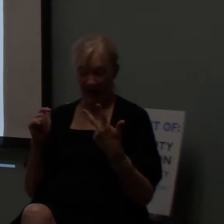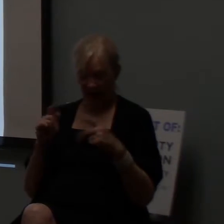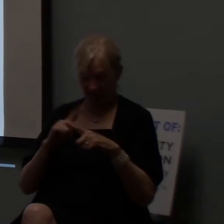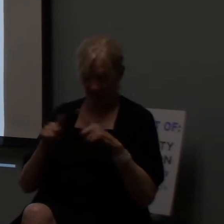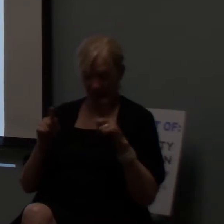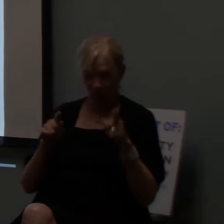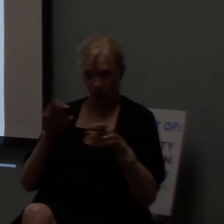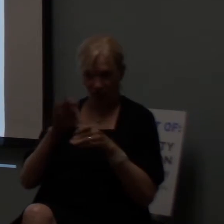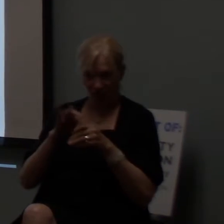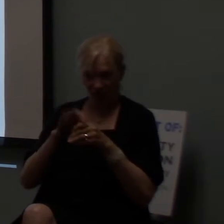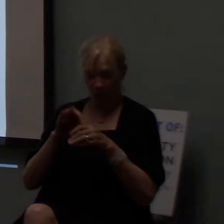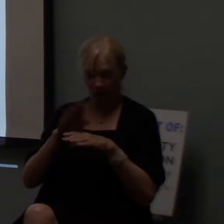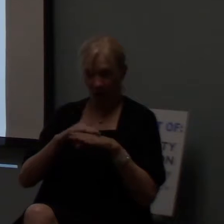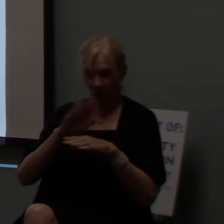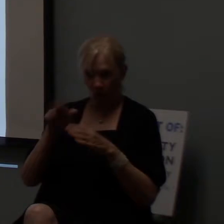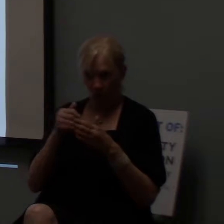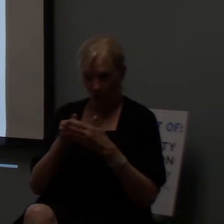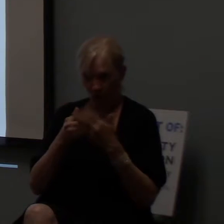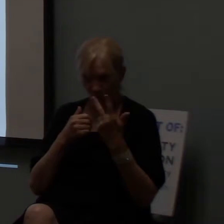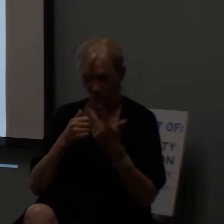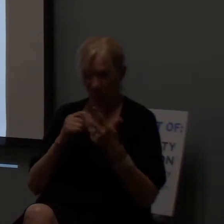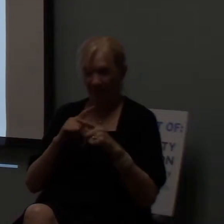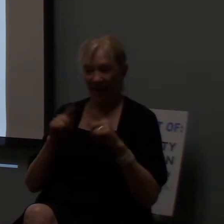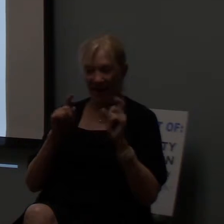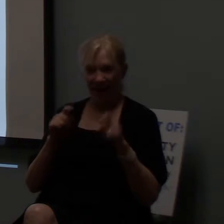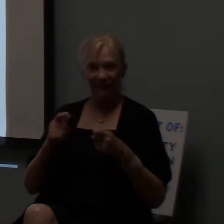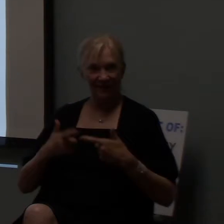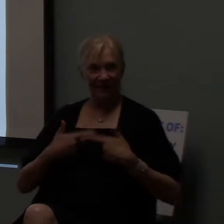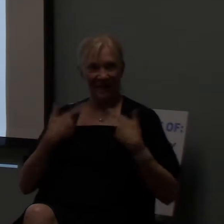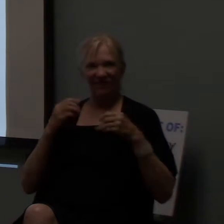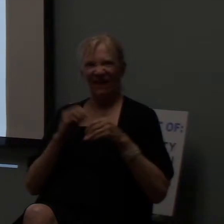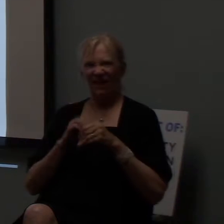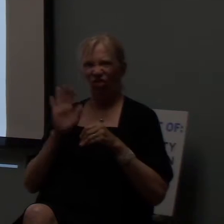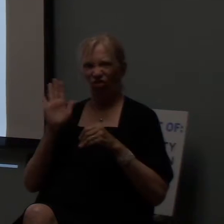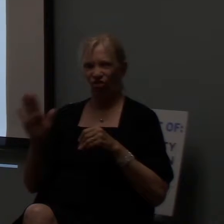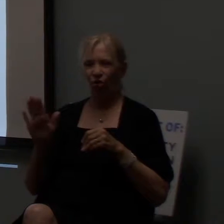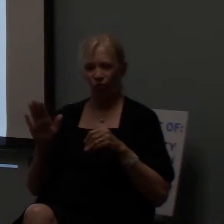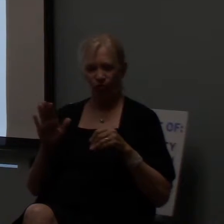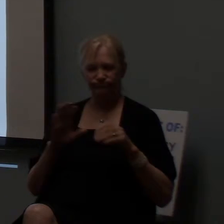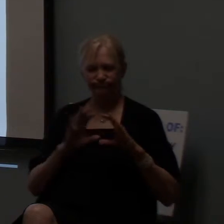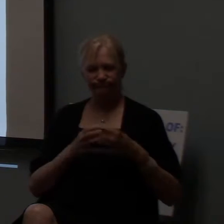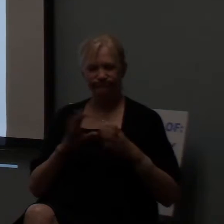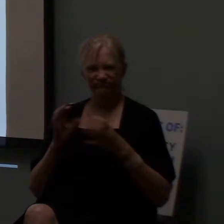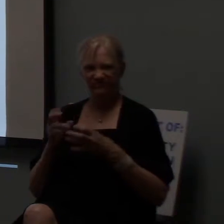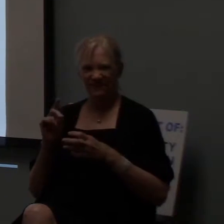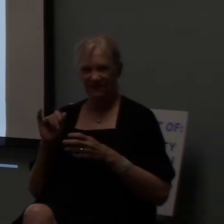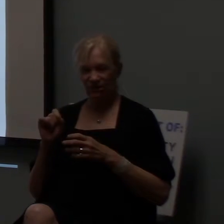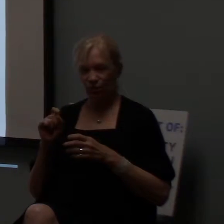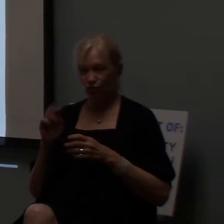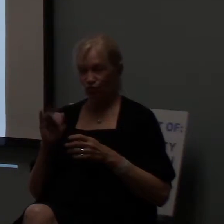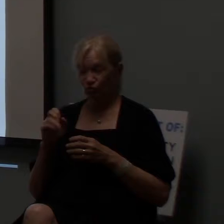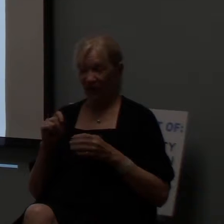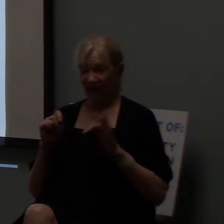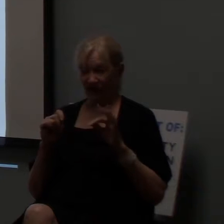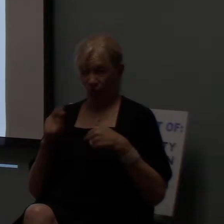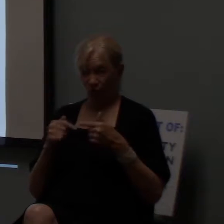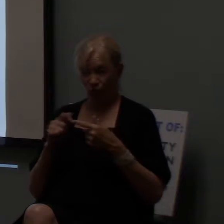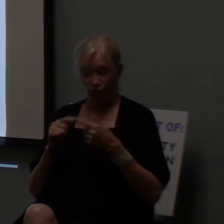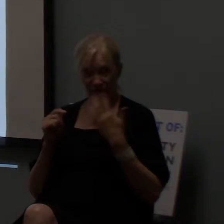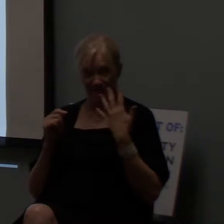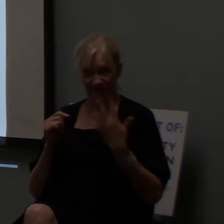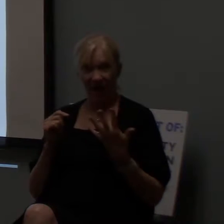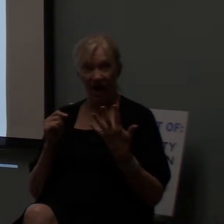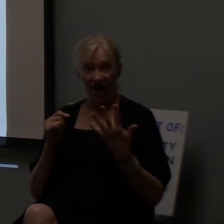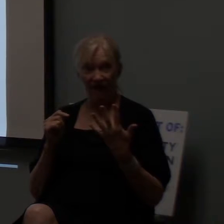get to vote on all 3 of them, but they have to live in their district, their particular district. If we went to 5 elected at